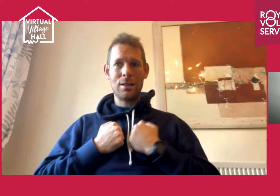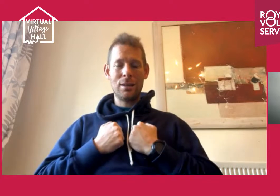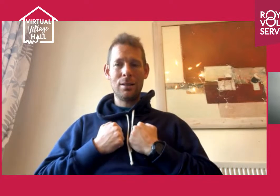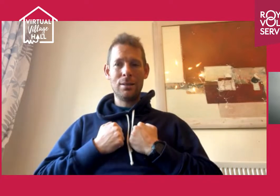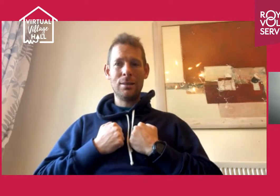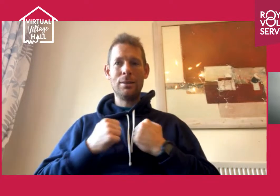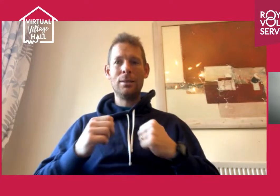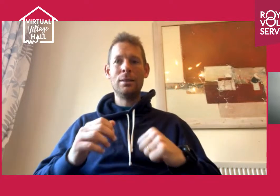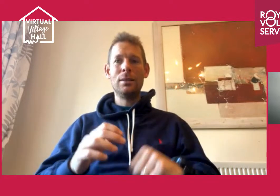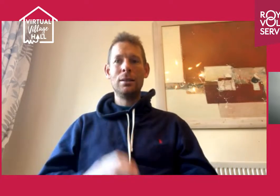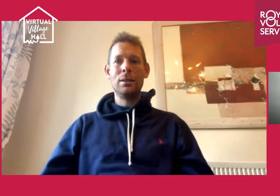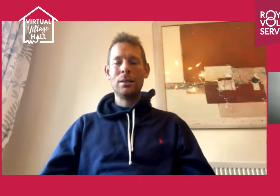gorilla,